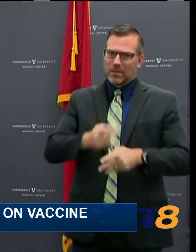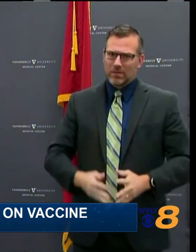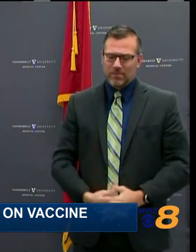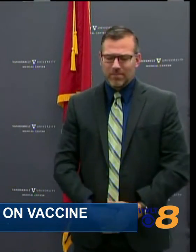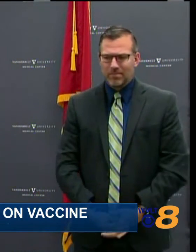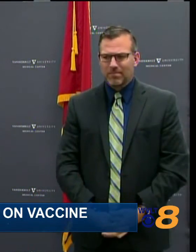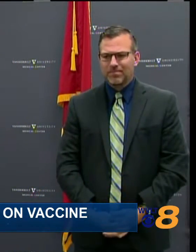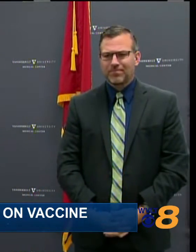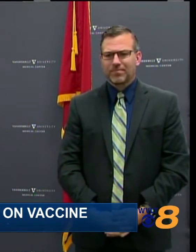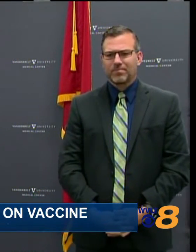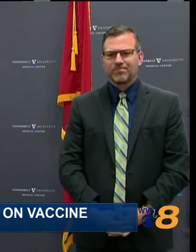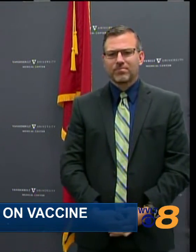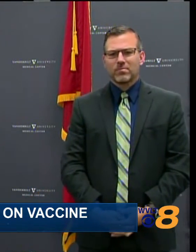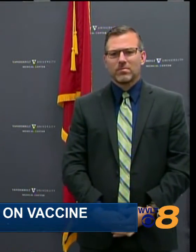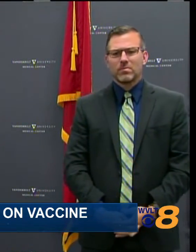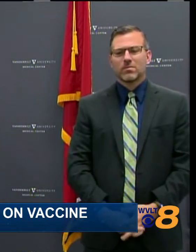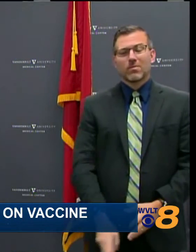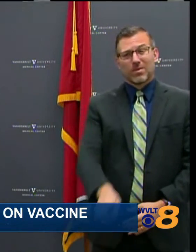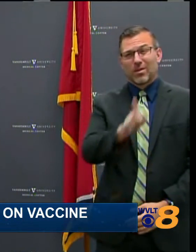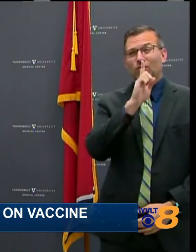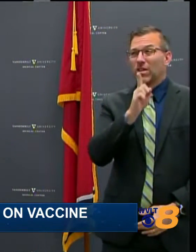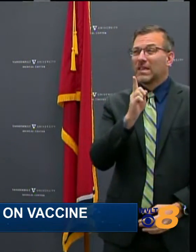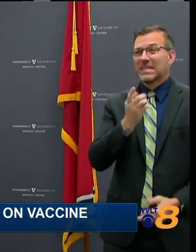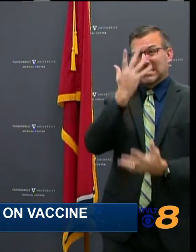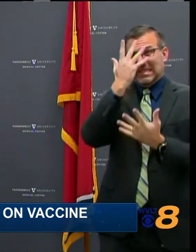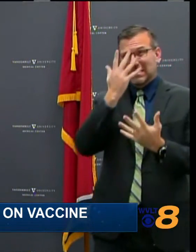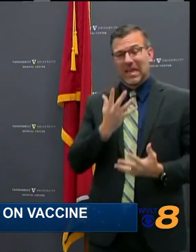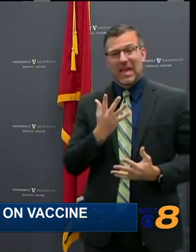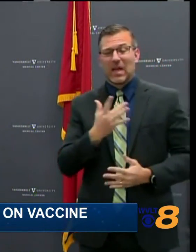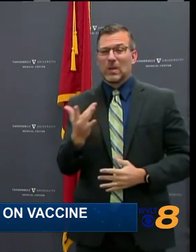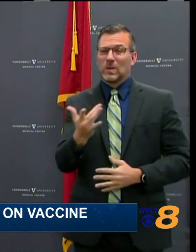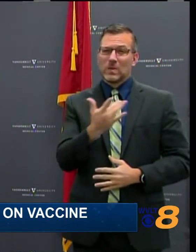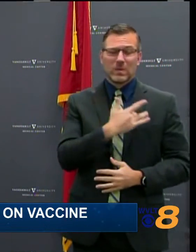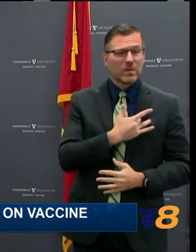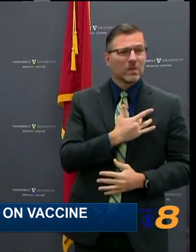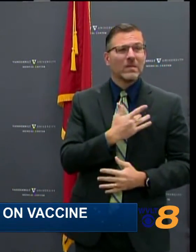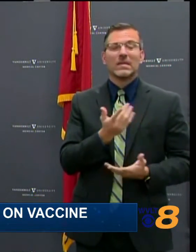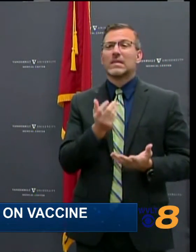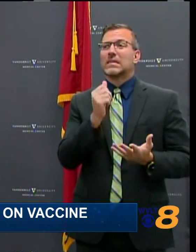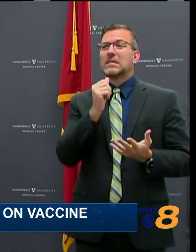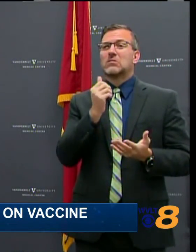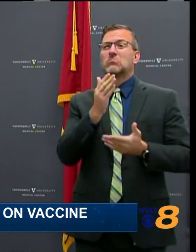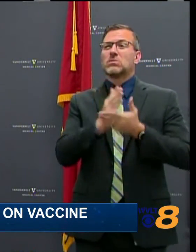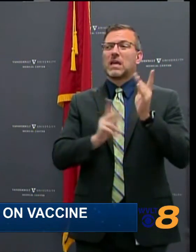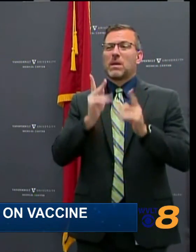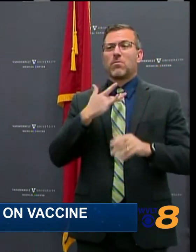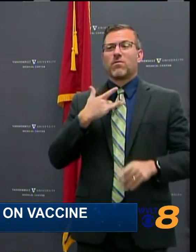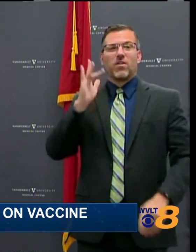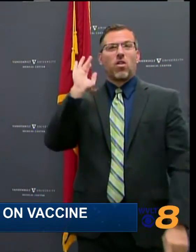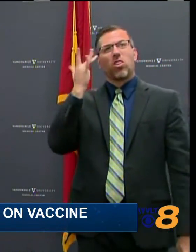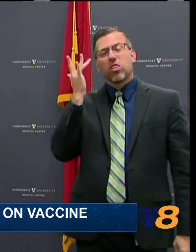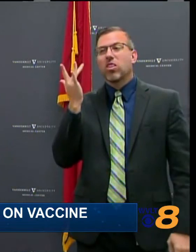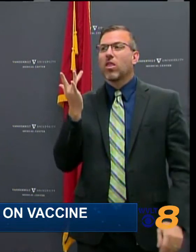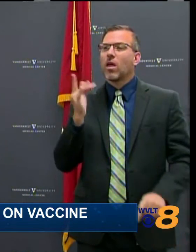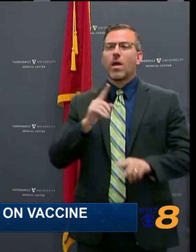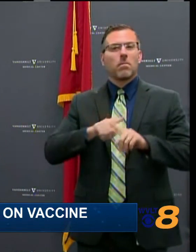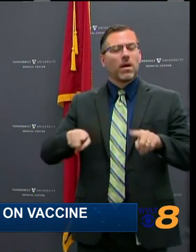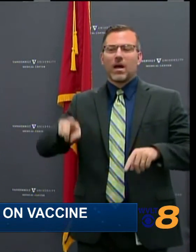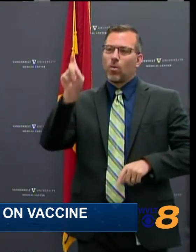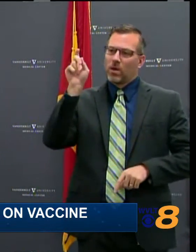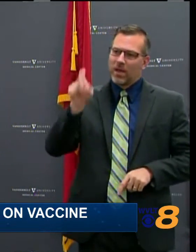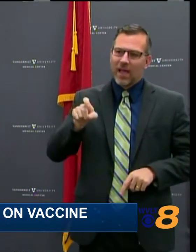It's a painful, sobering reality. It's harsh. It may even be inconvenient to some, but we have to talk about that today